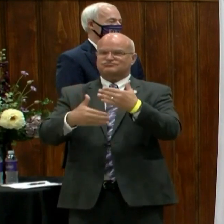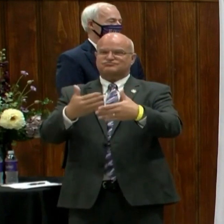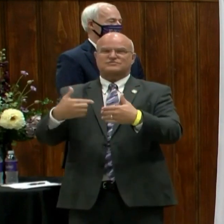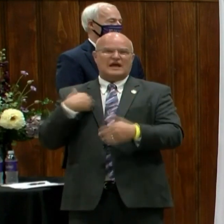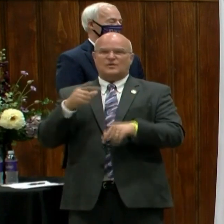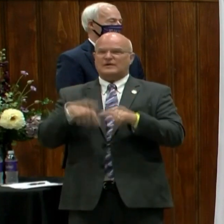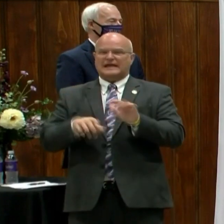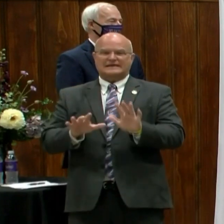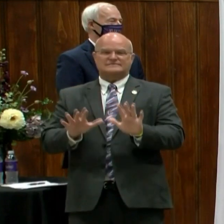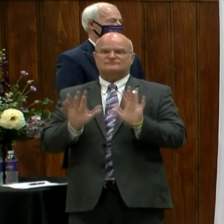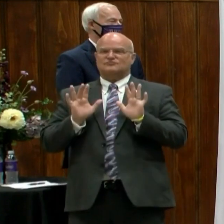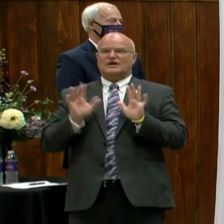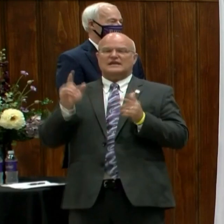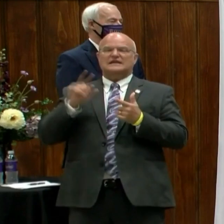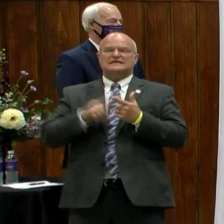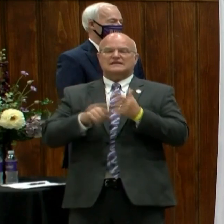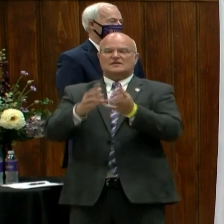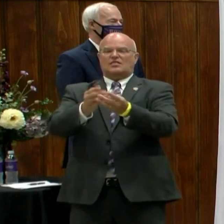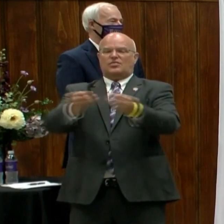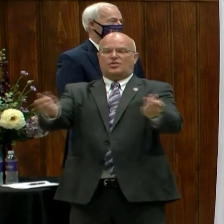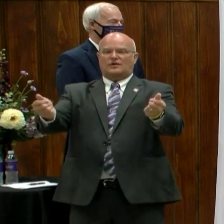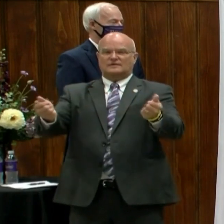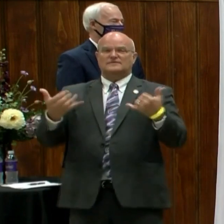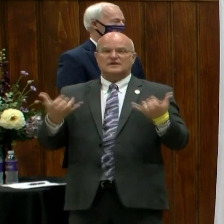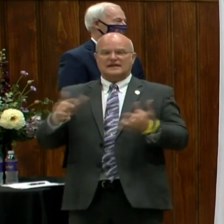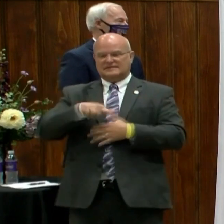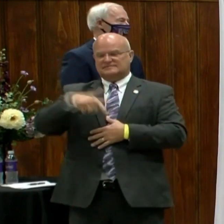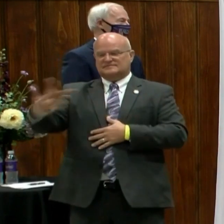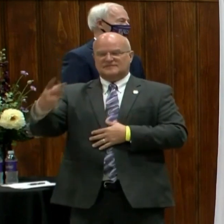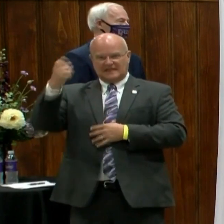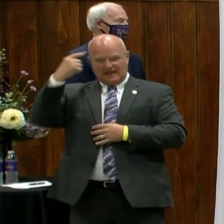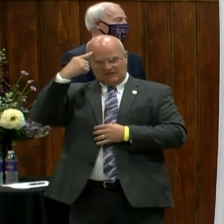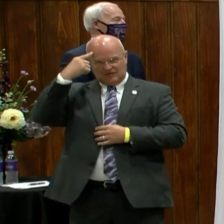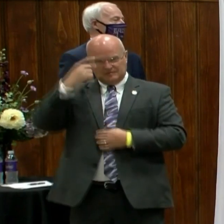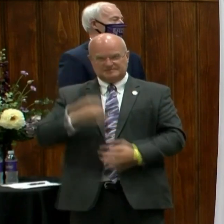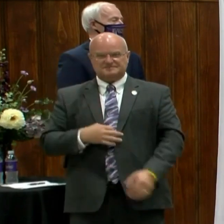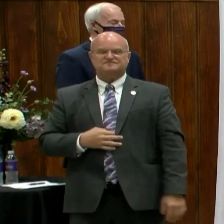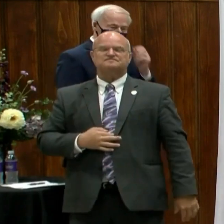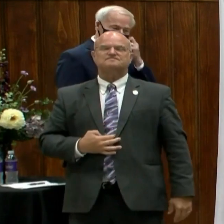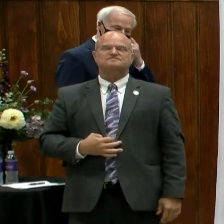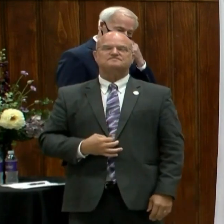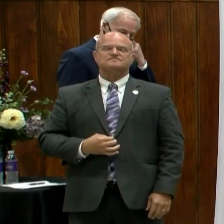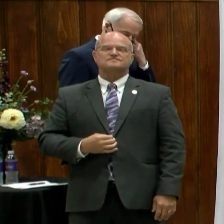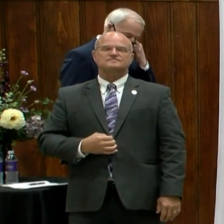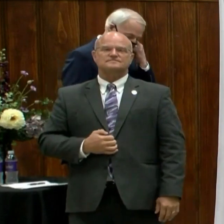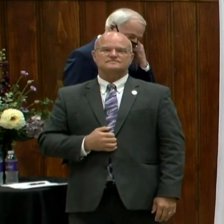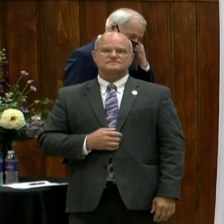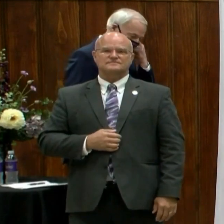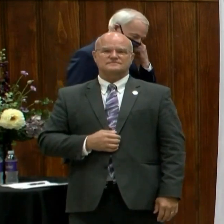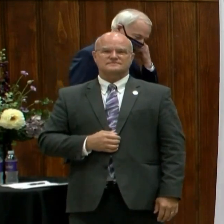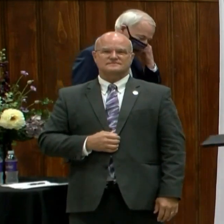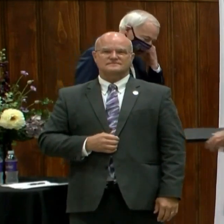we can't let up until we've put it out. With that, I'm going to turn it back over to the governor.